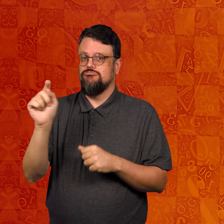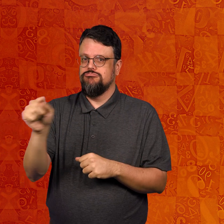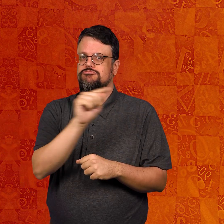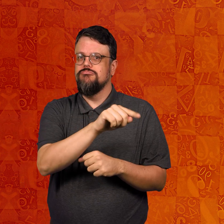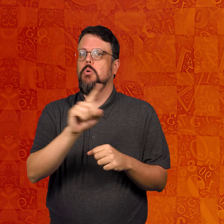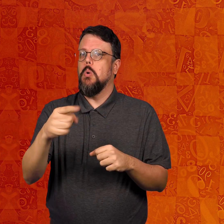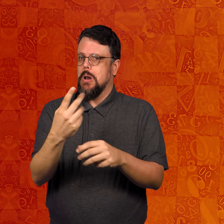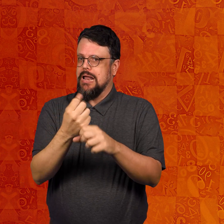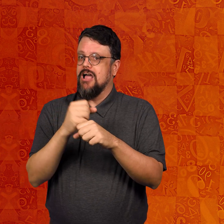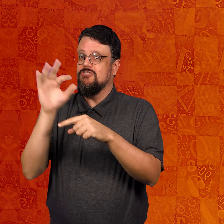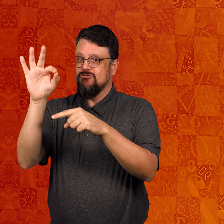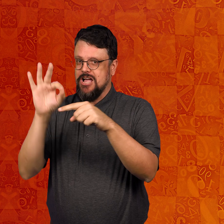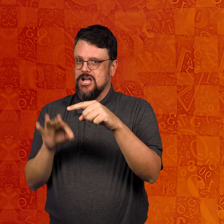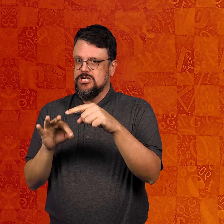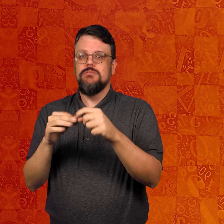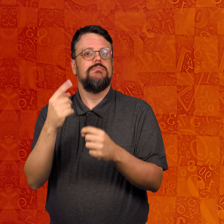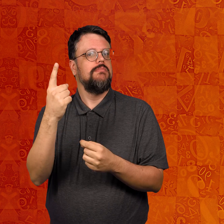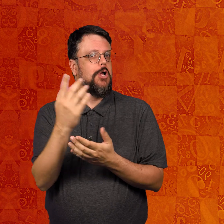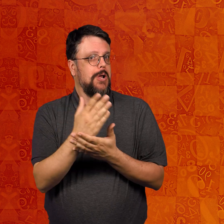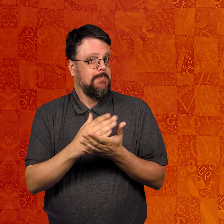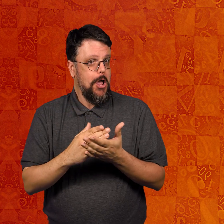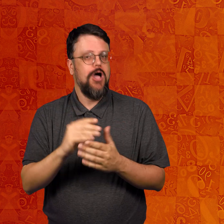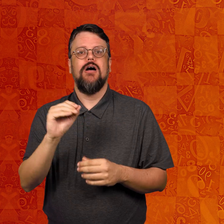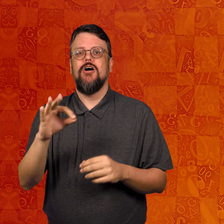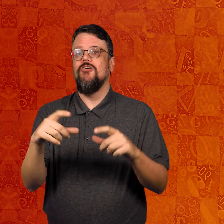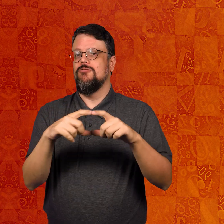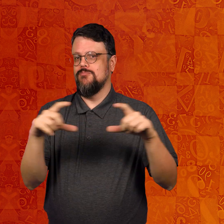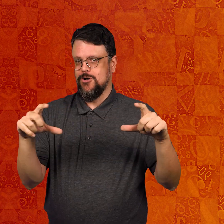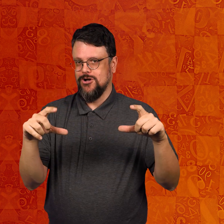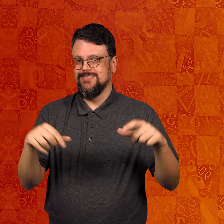Each of you is getting only a fraction, a part of the bar.